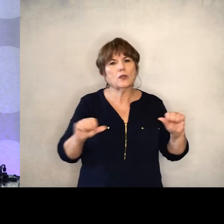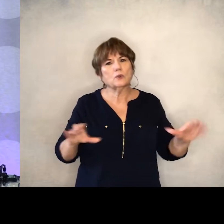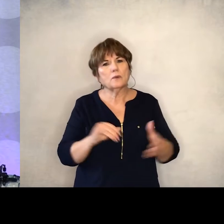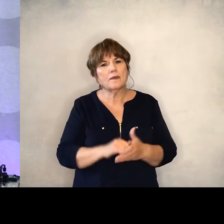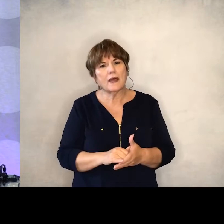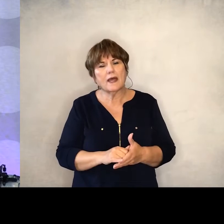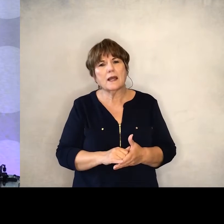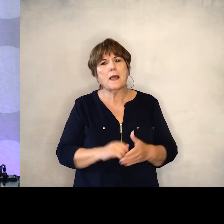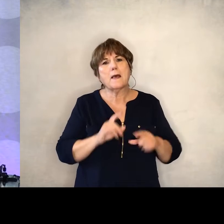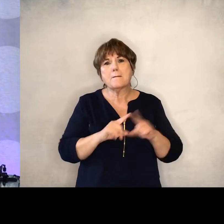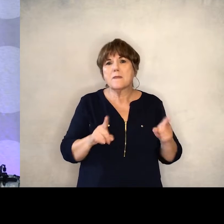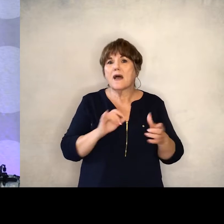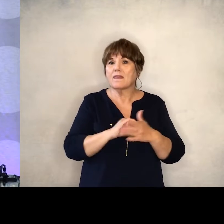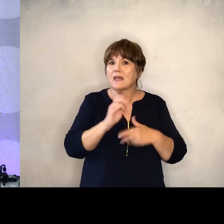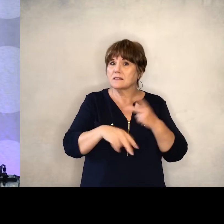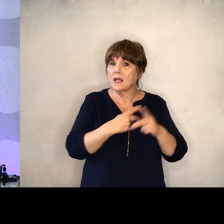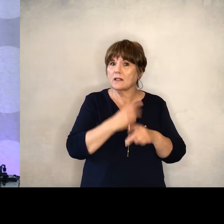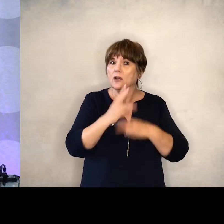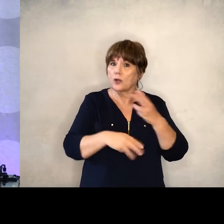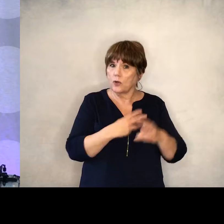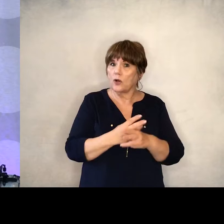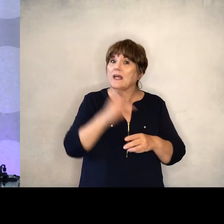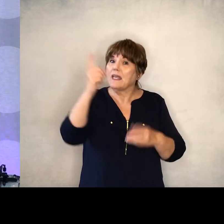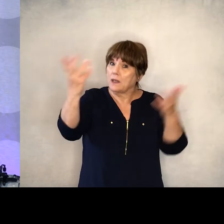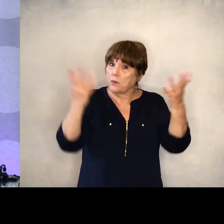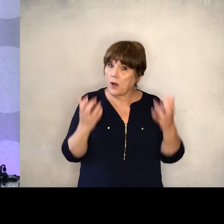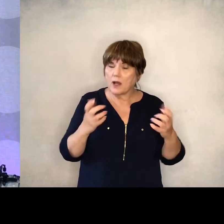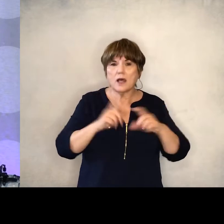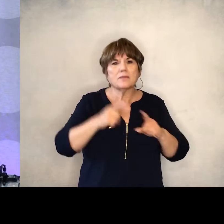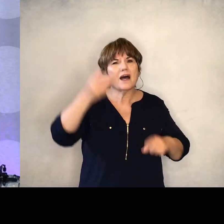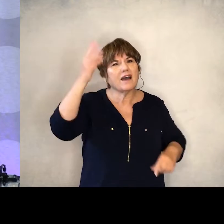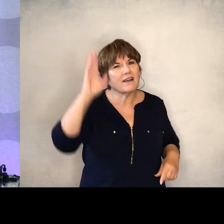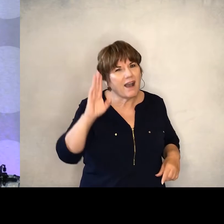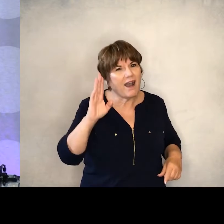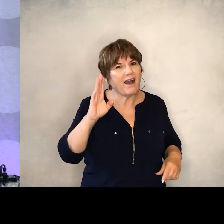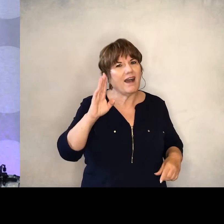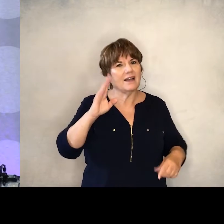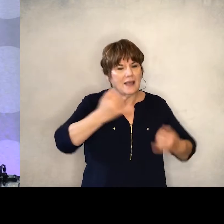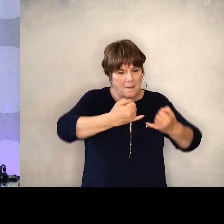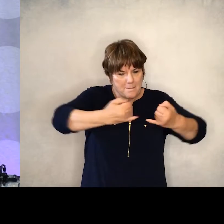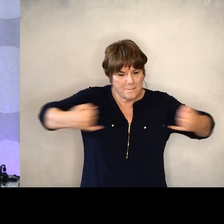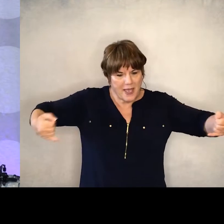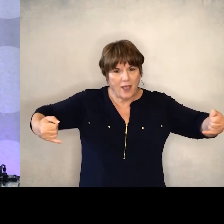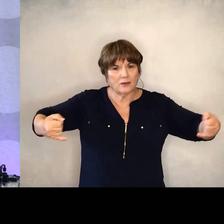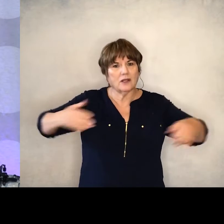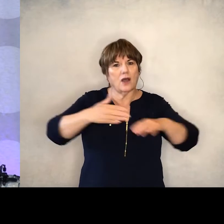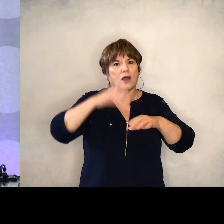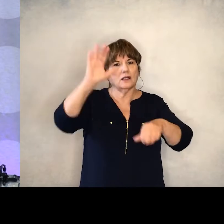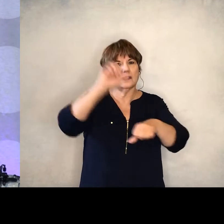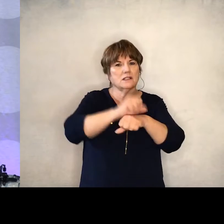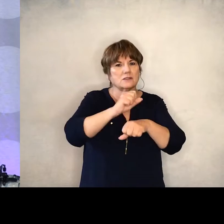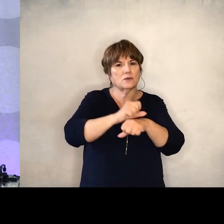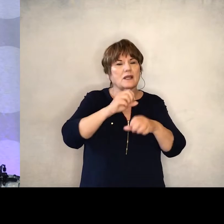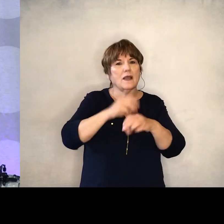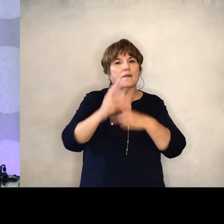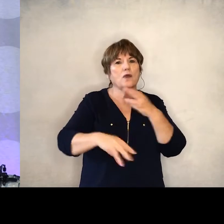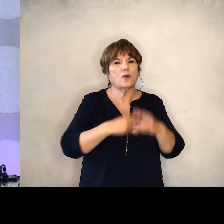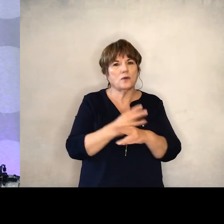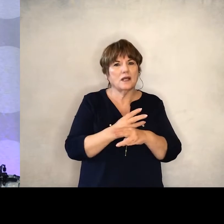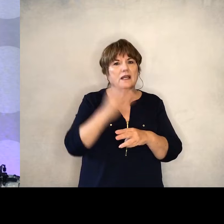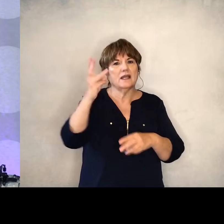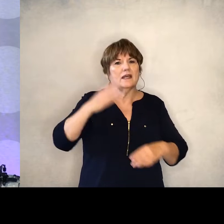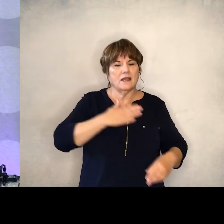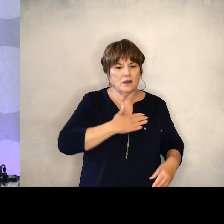that's the kind of world He wanted. But God has put boundaries on His work in the world. He has voluntarily